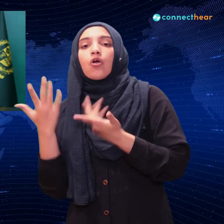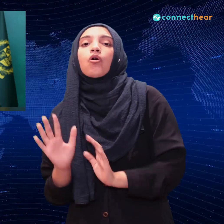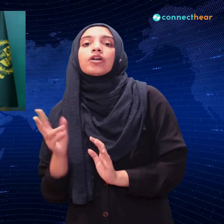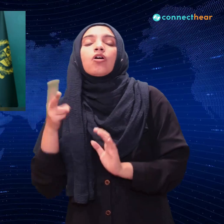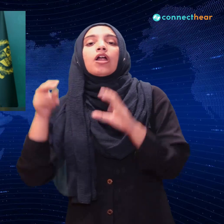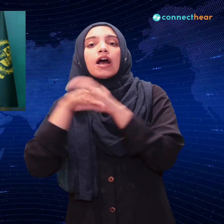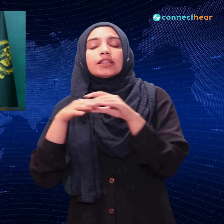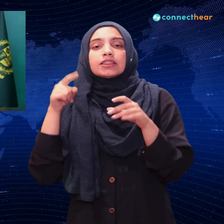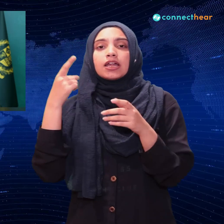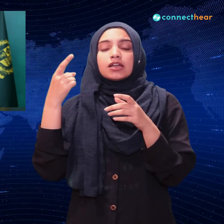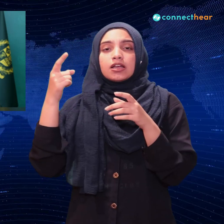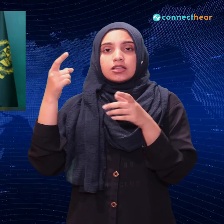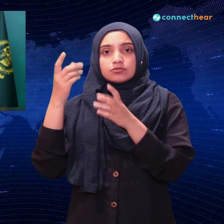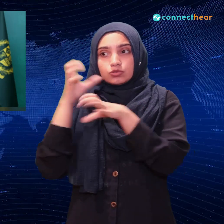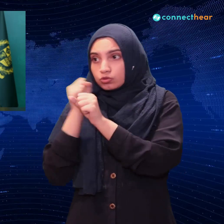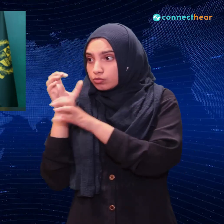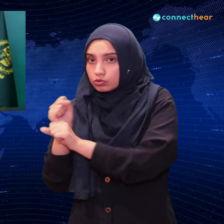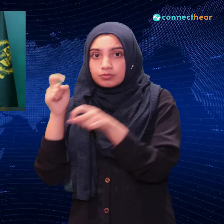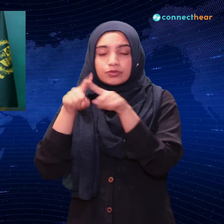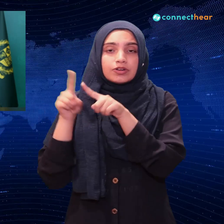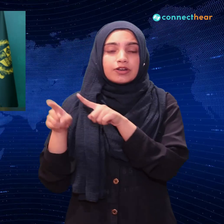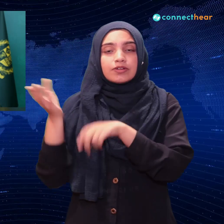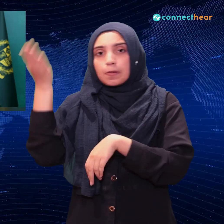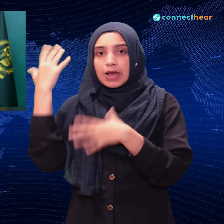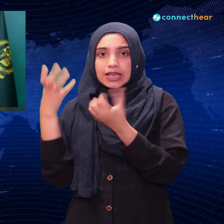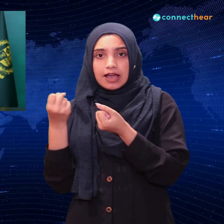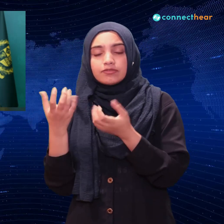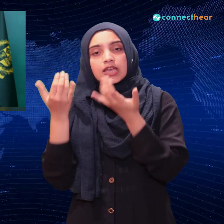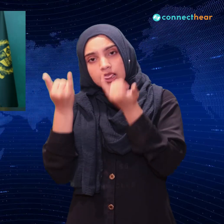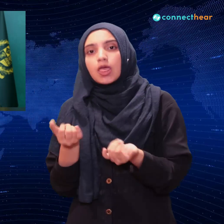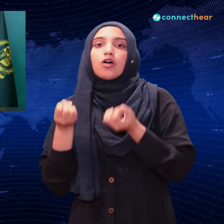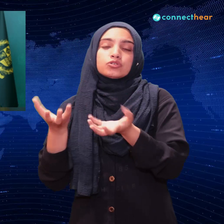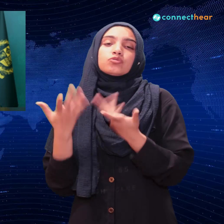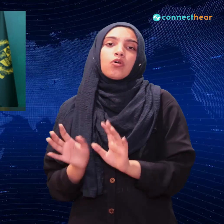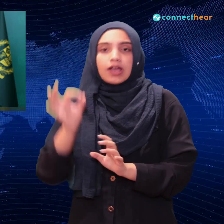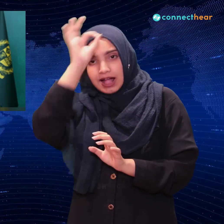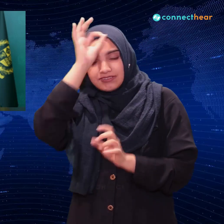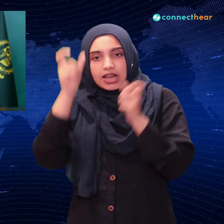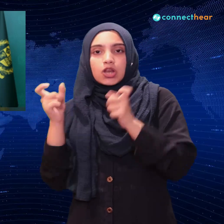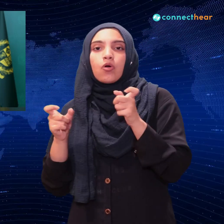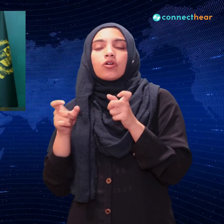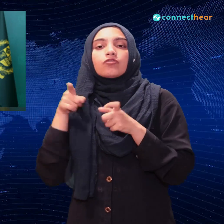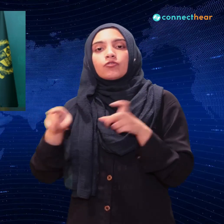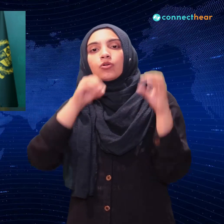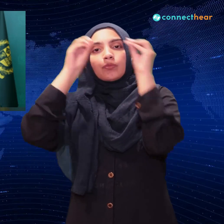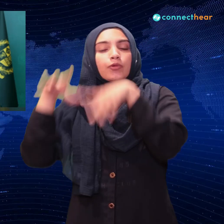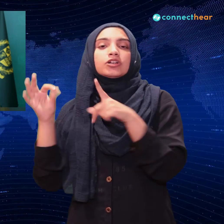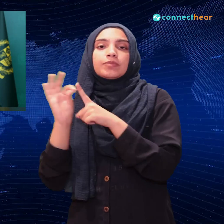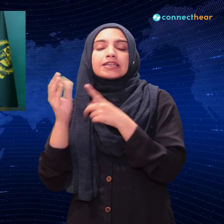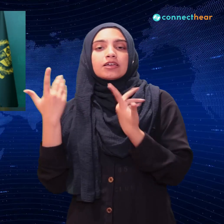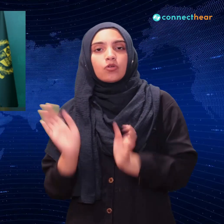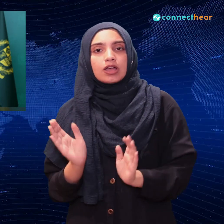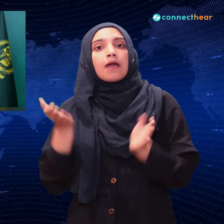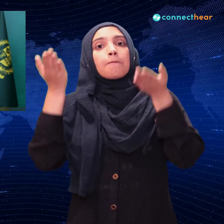never existed before. But the worst cut of it was that a year later, Pakistan was